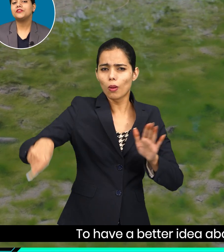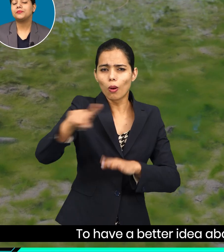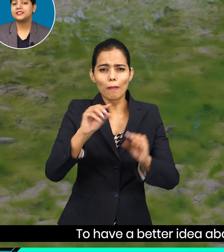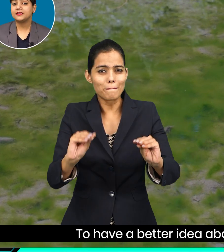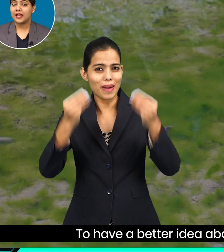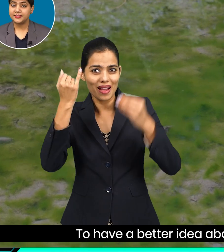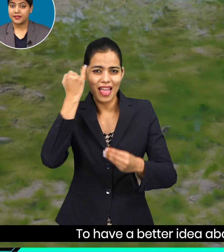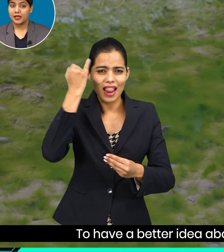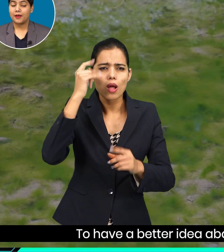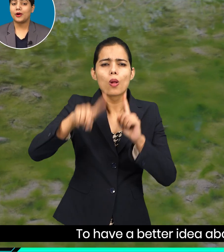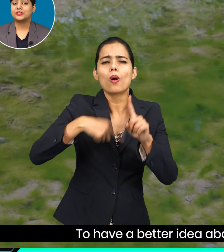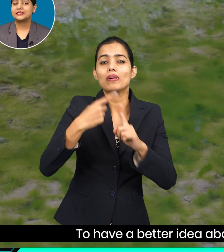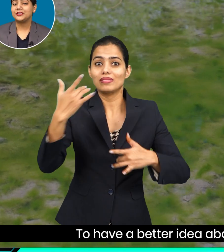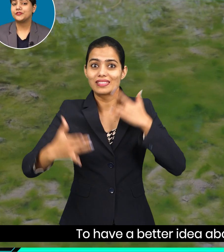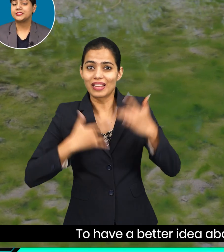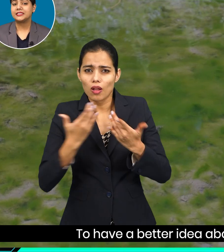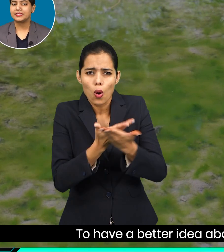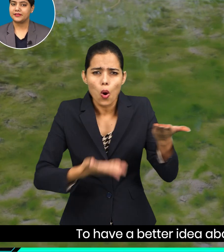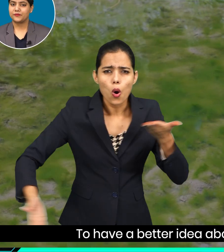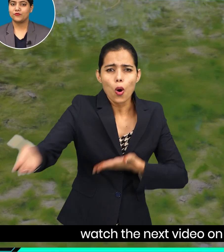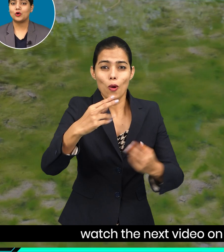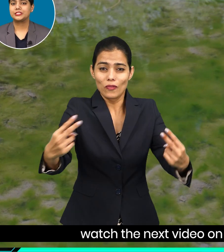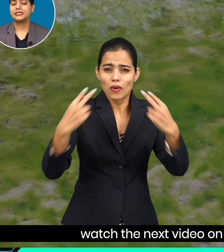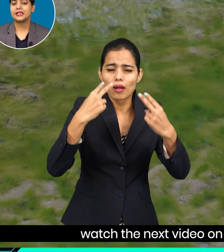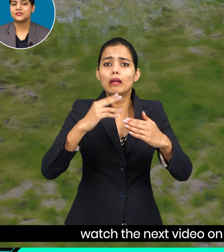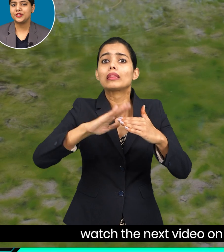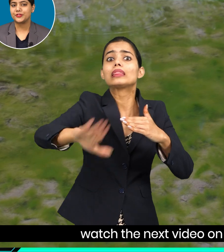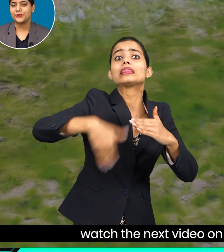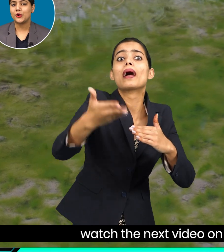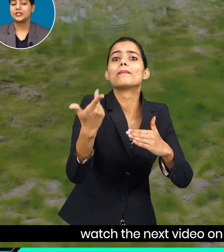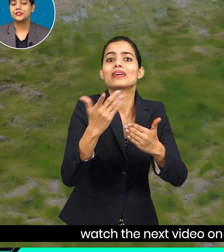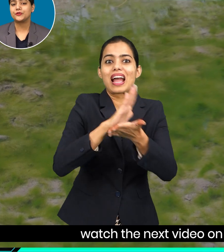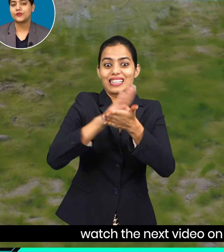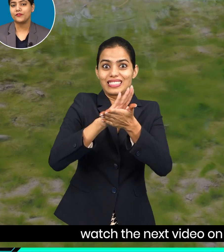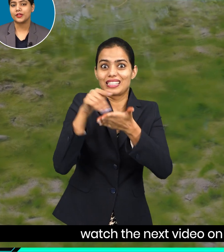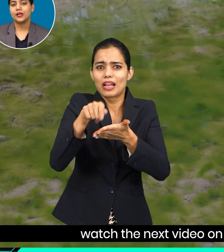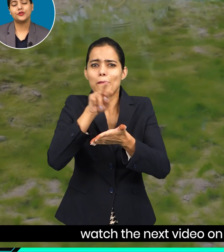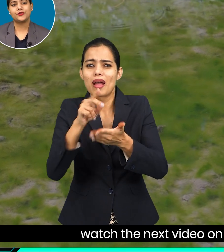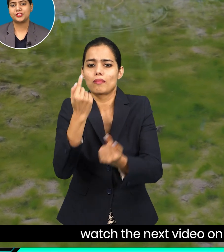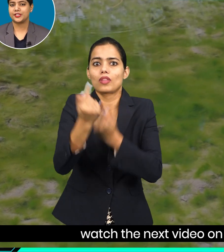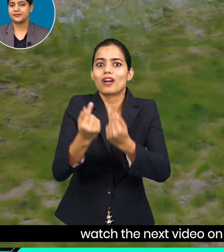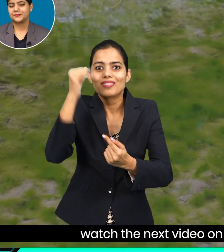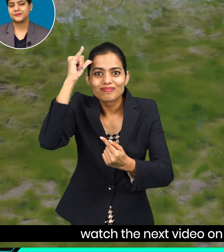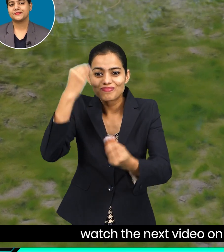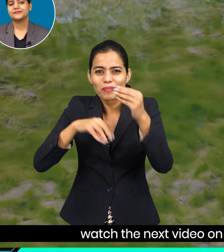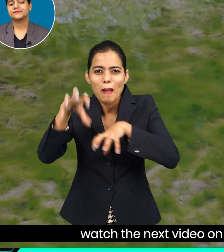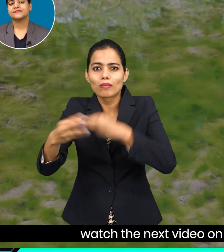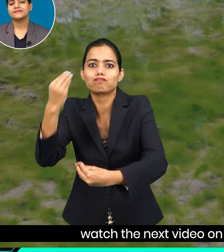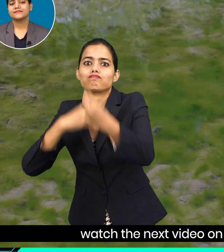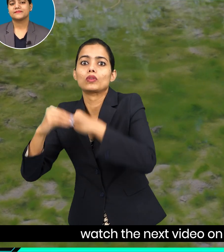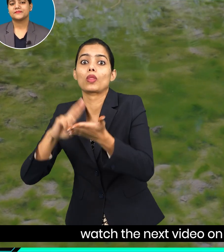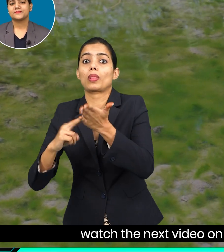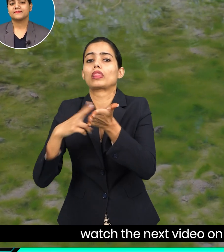To have a better idea about this interesting thing, watch the next video on Autotrophic Nutrition.